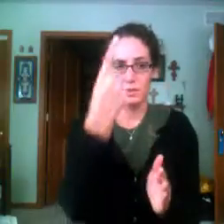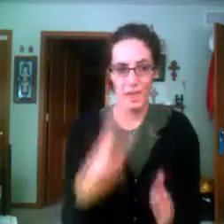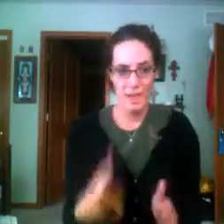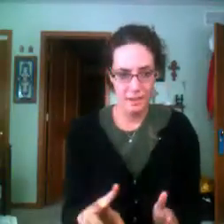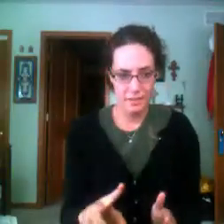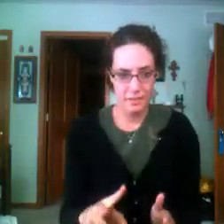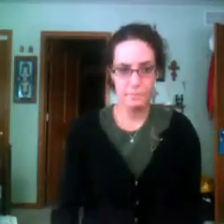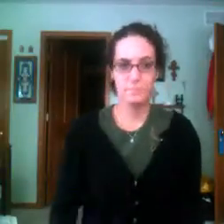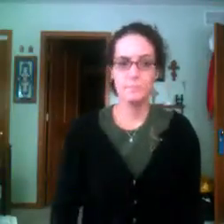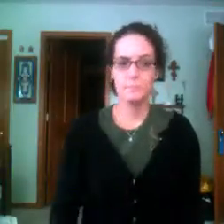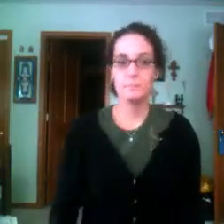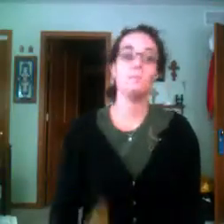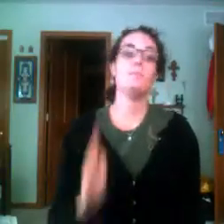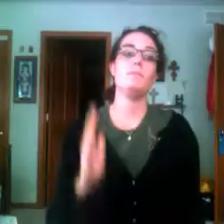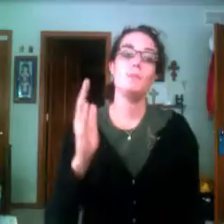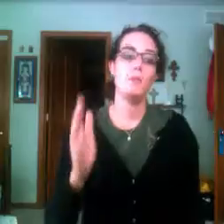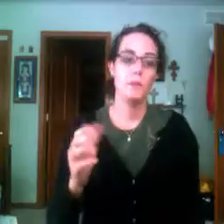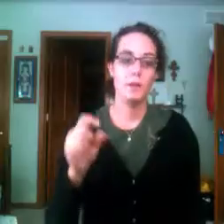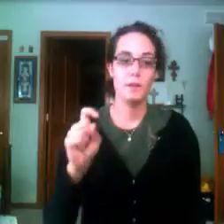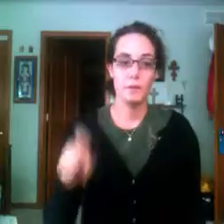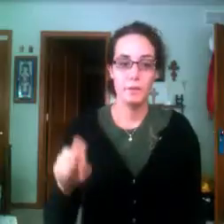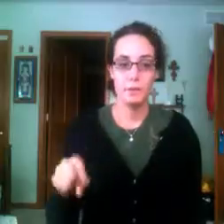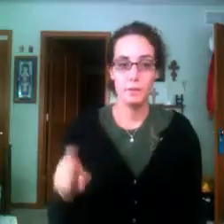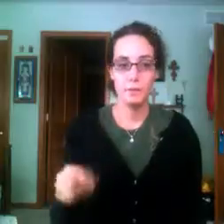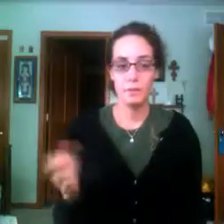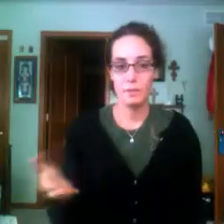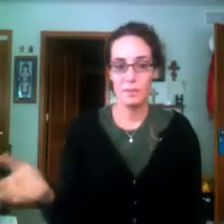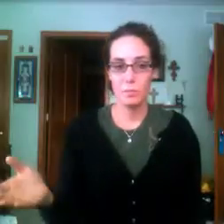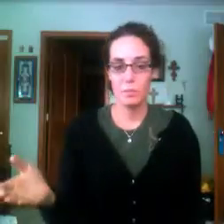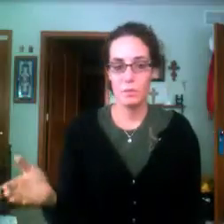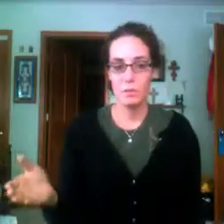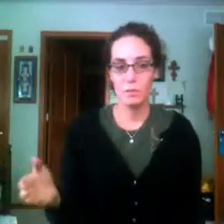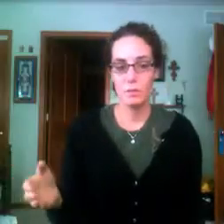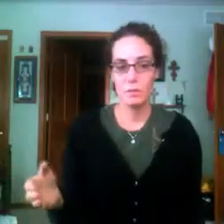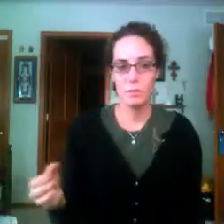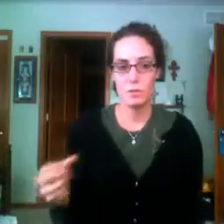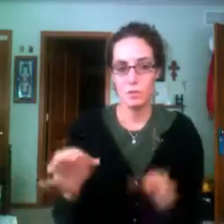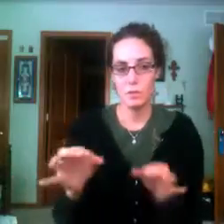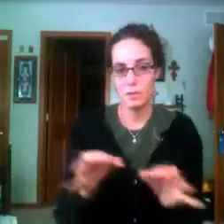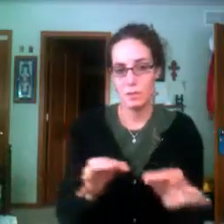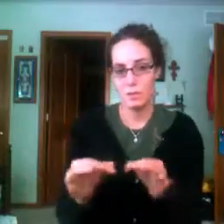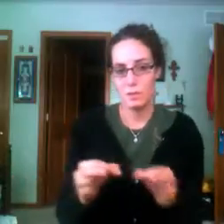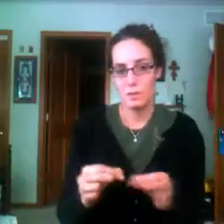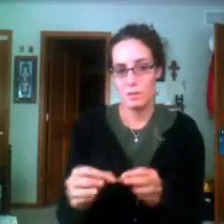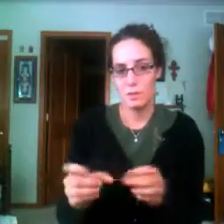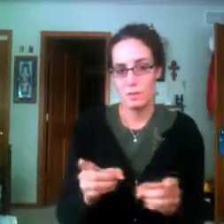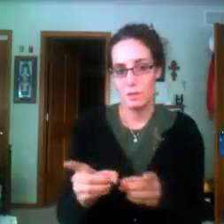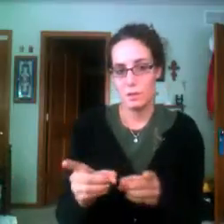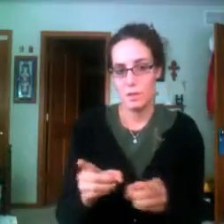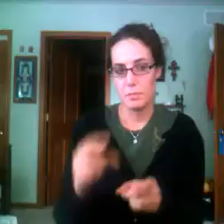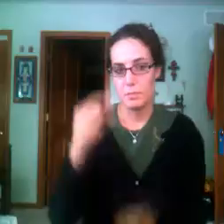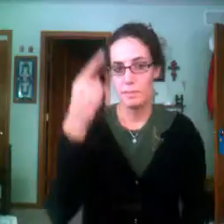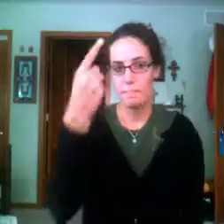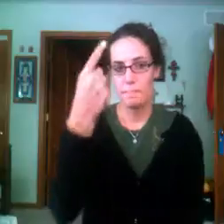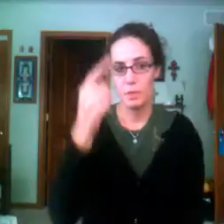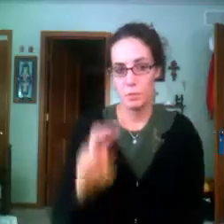Well, we need something that would describe what a half is of something. And that's where rational numbers come